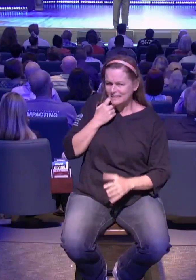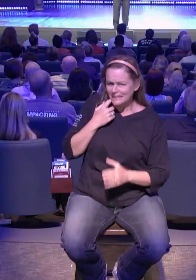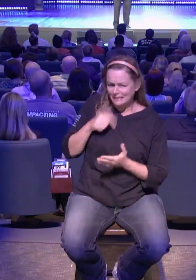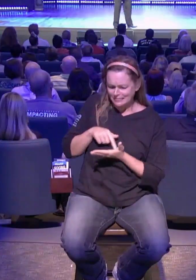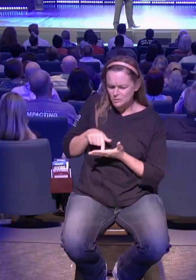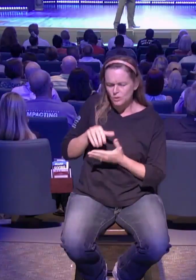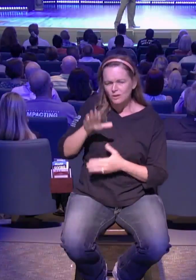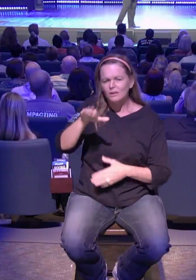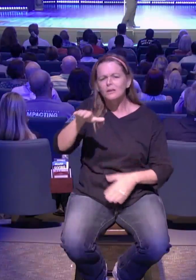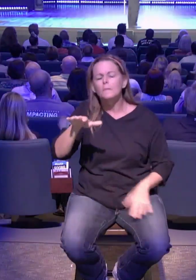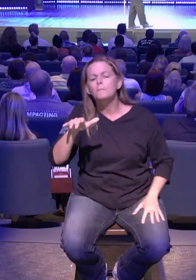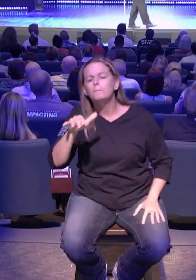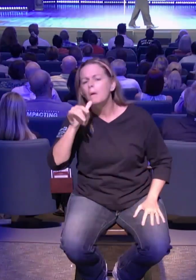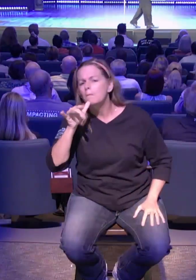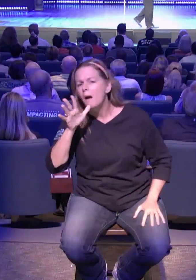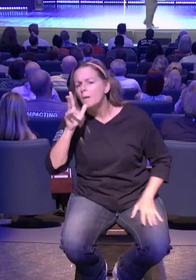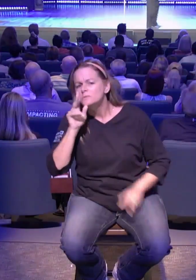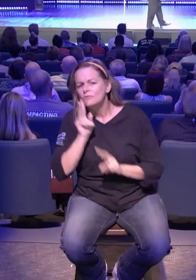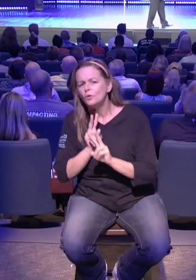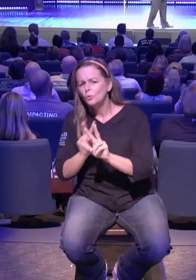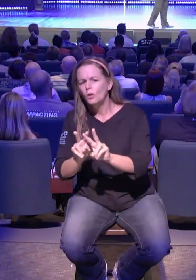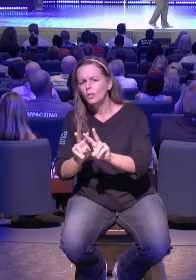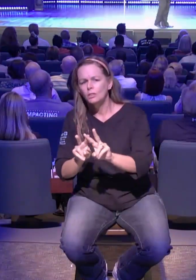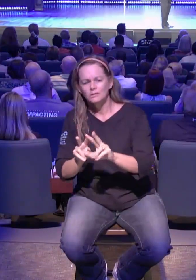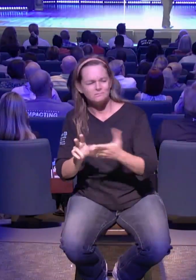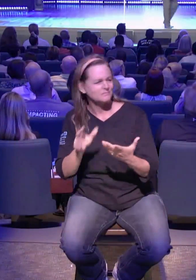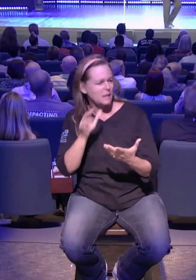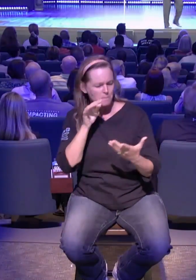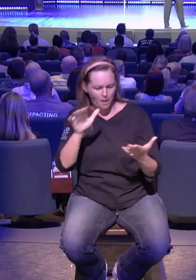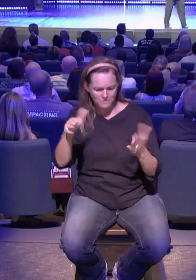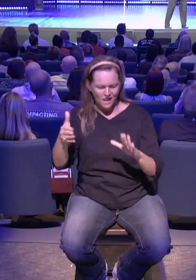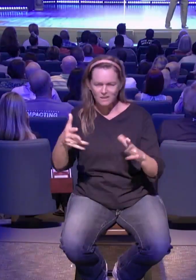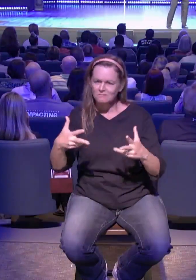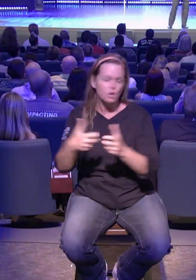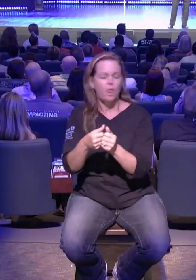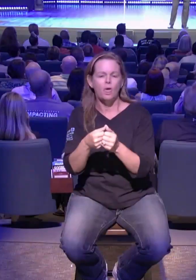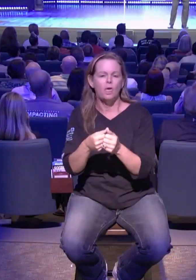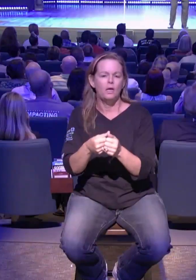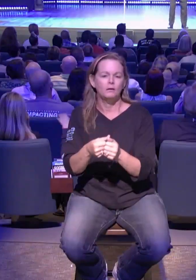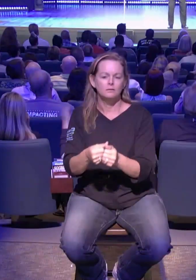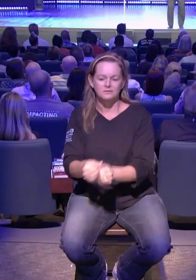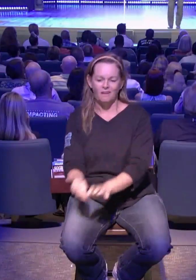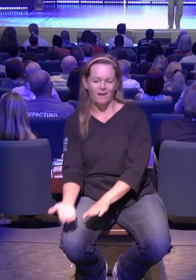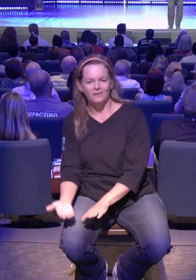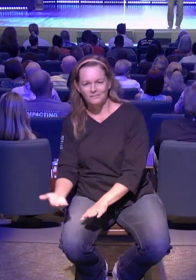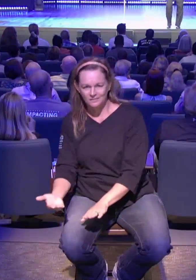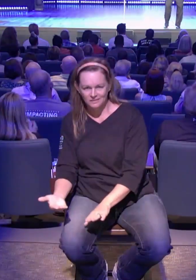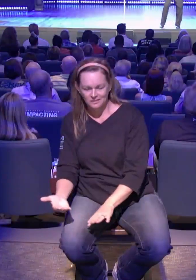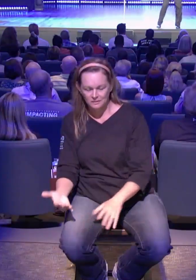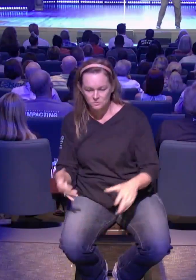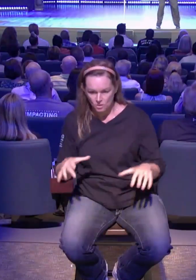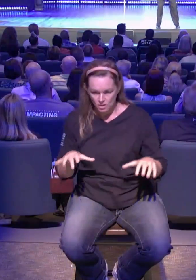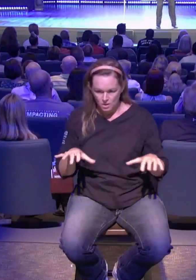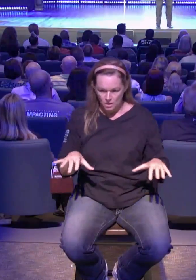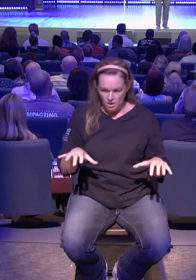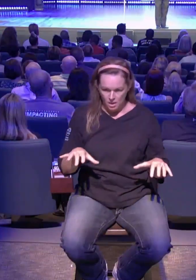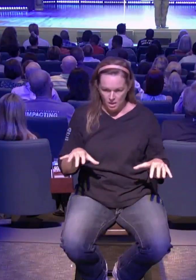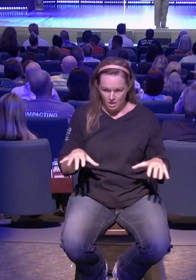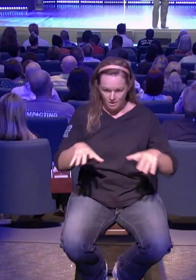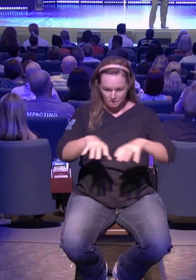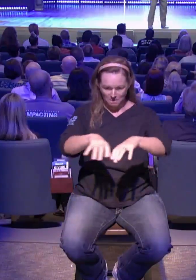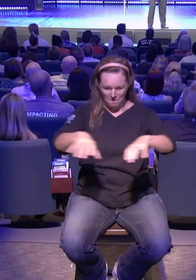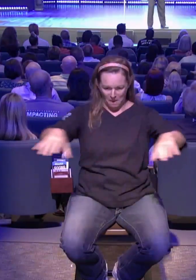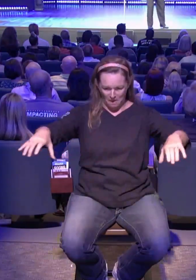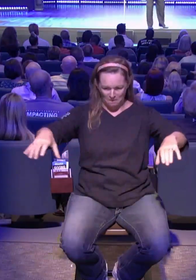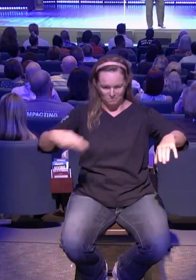I was at my mother's funeral. His mother was taken in a tragic car accident, and I'm standing there at her